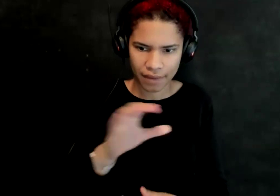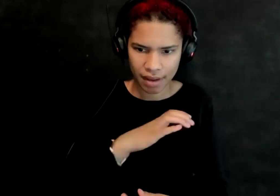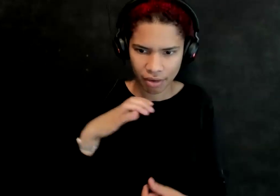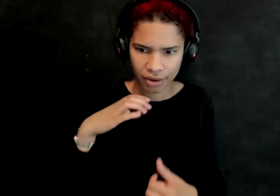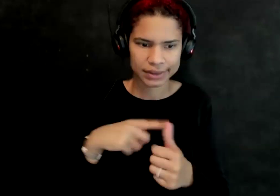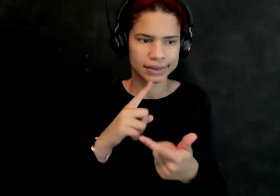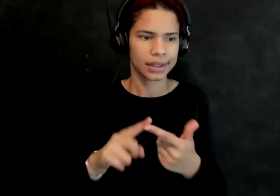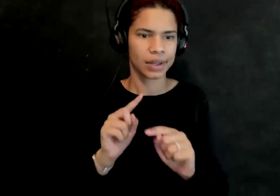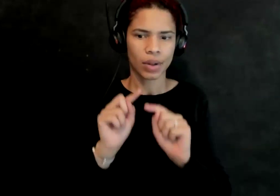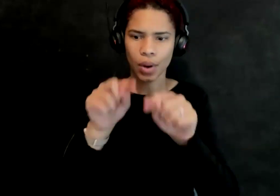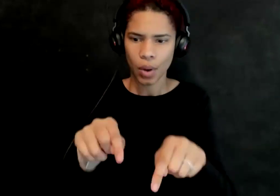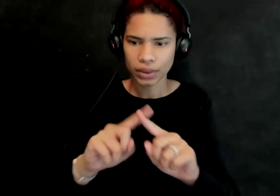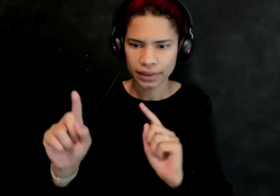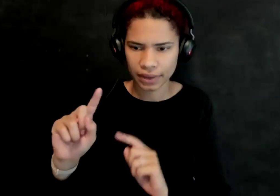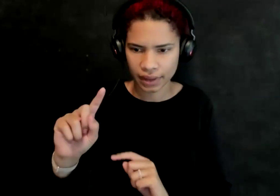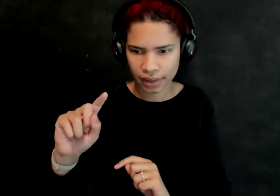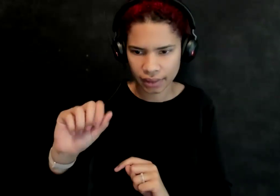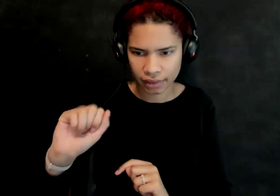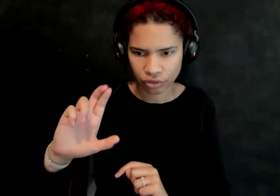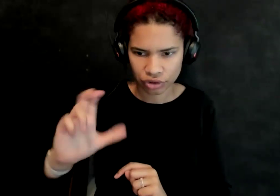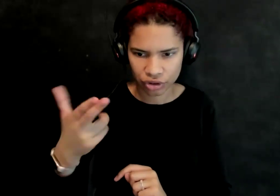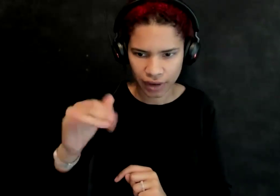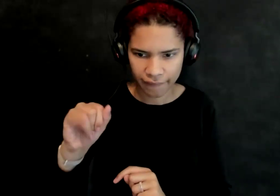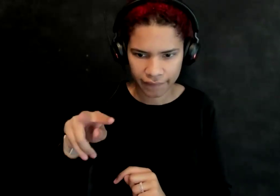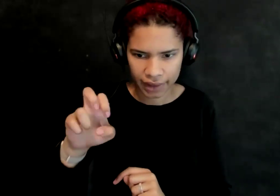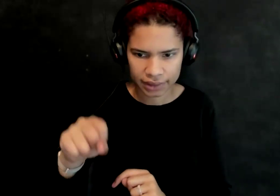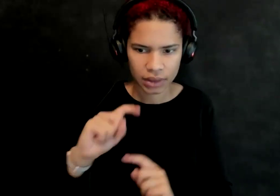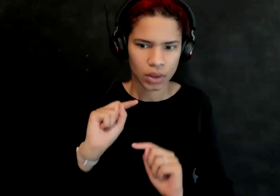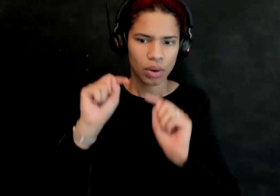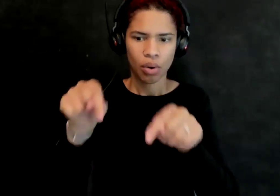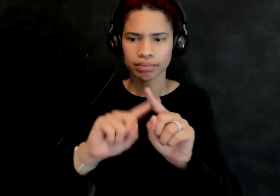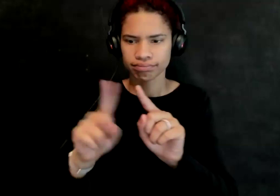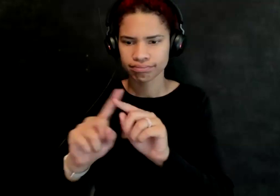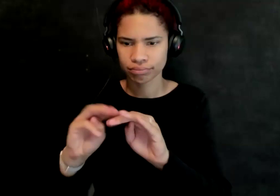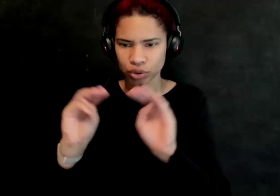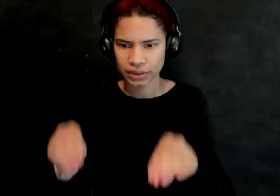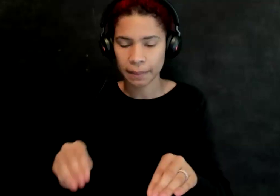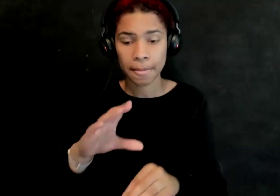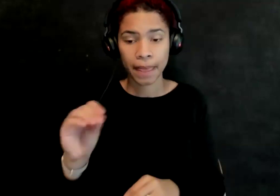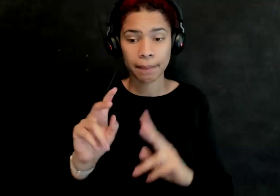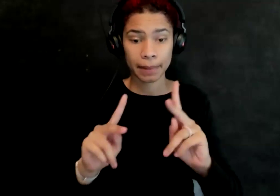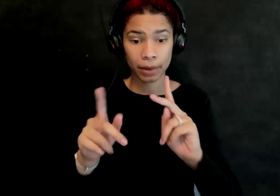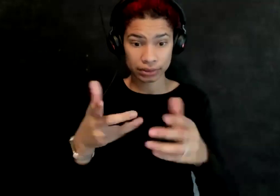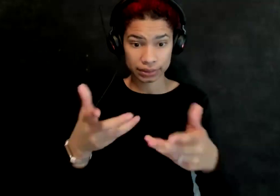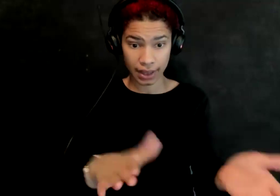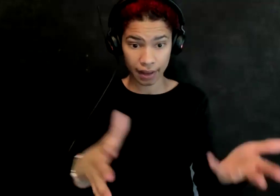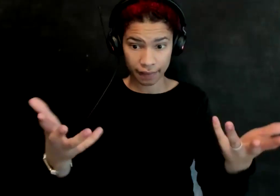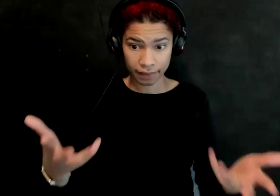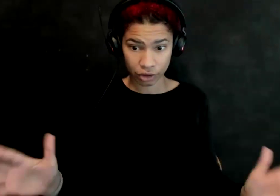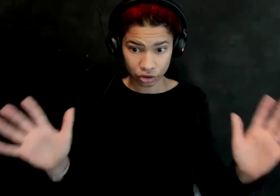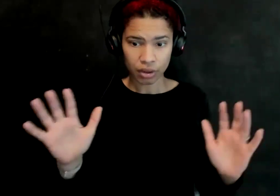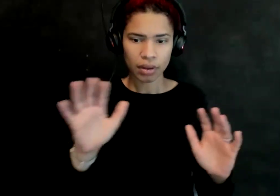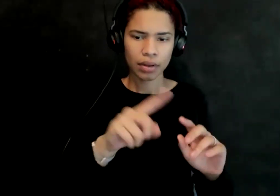sure to go to various museums. And even after people's deaths, their estates, their family members, and folks who represented